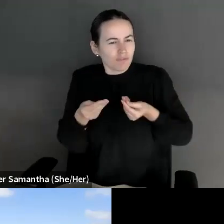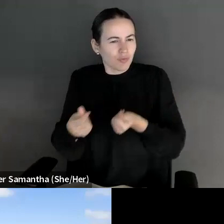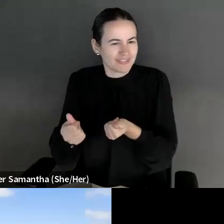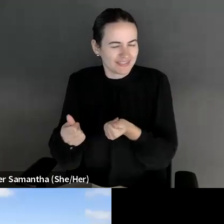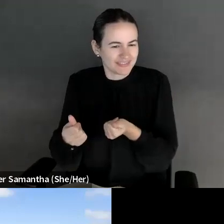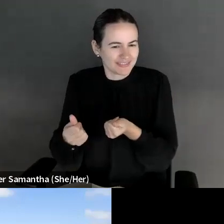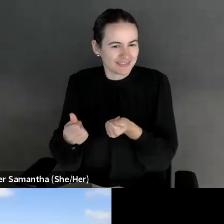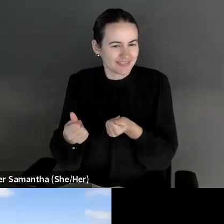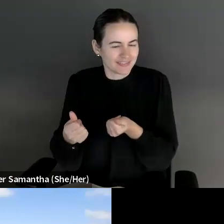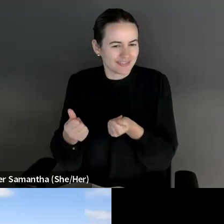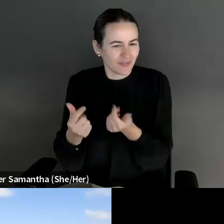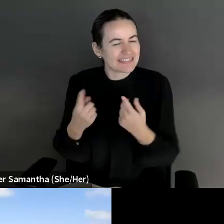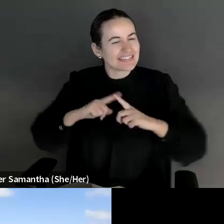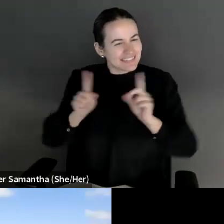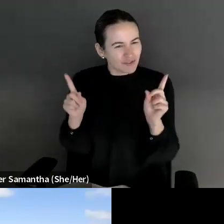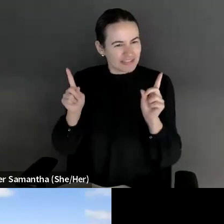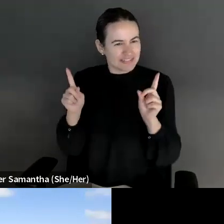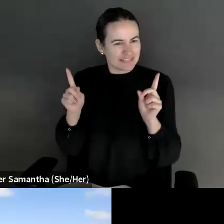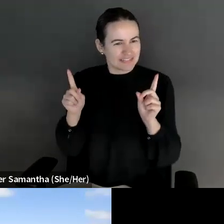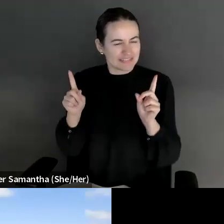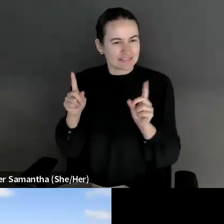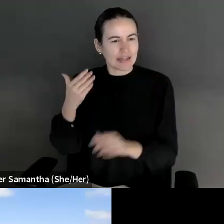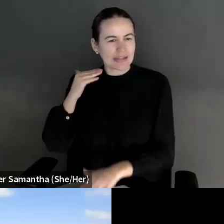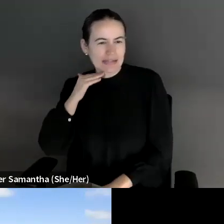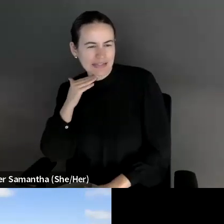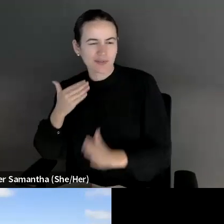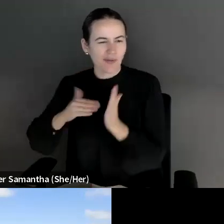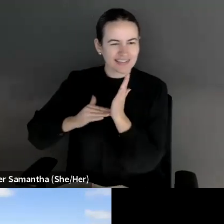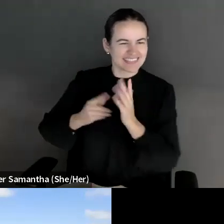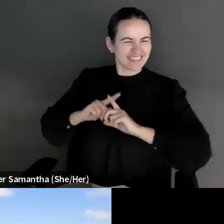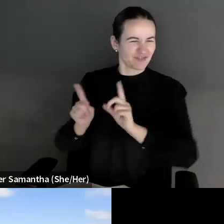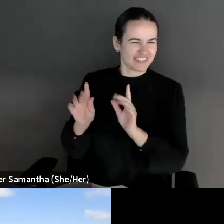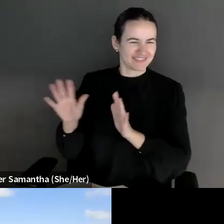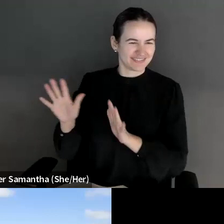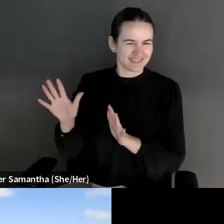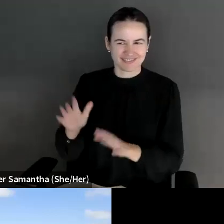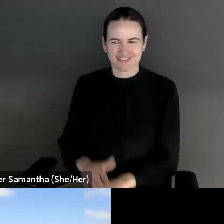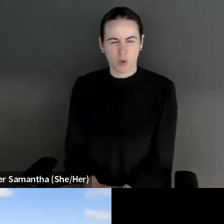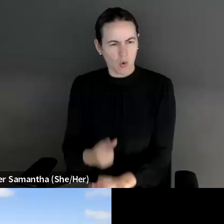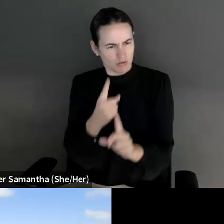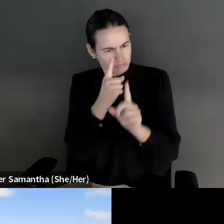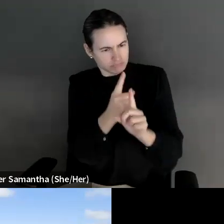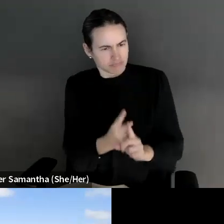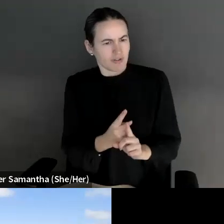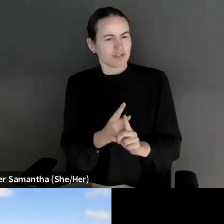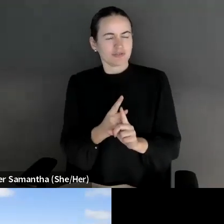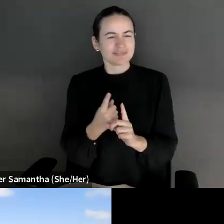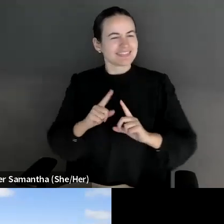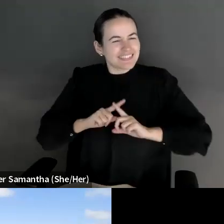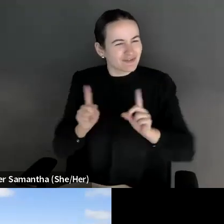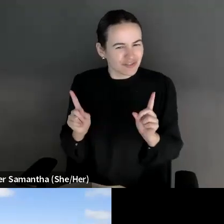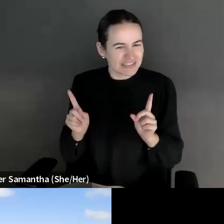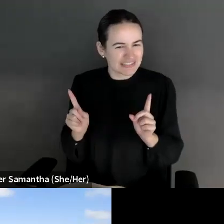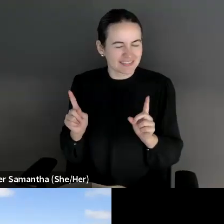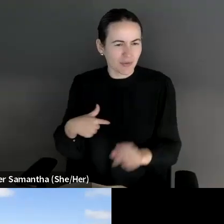from being more or less accented or more or less accurate. So I don't want to ask